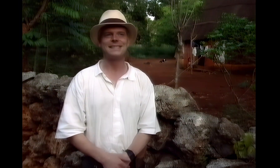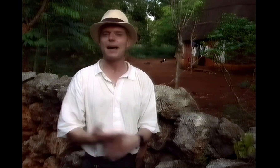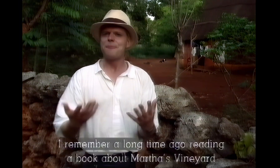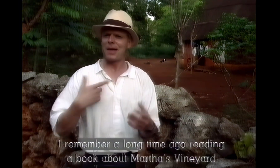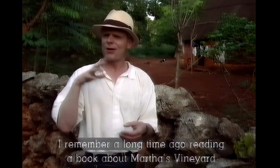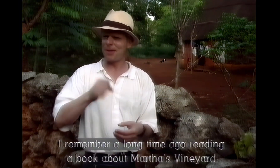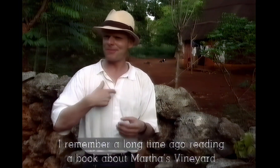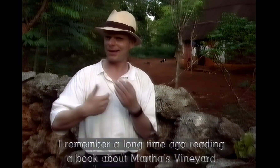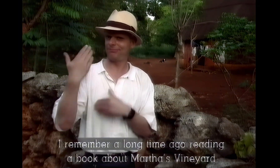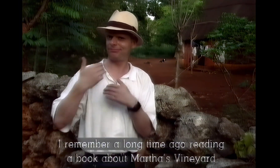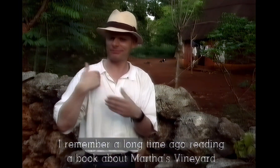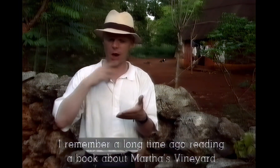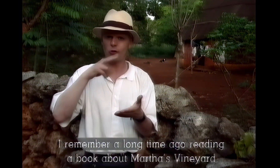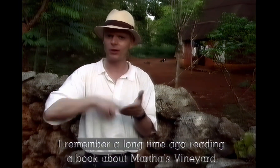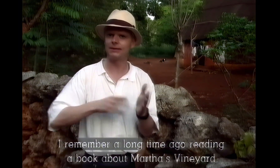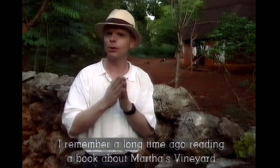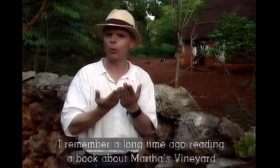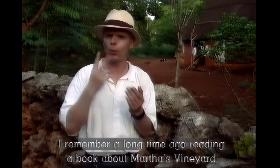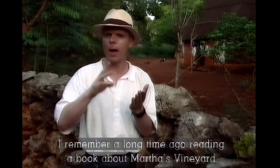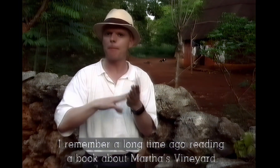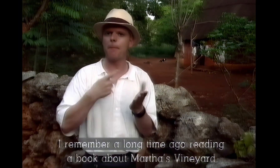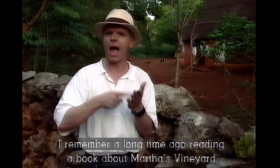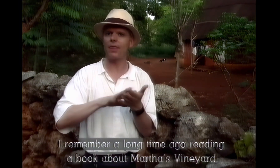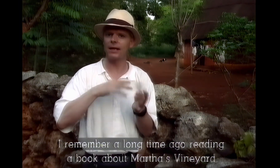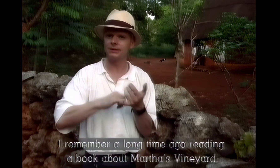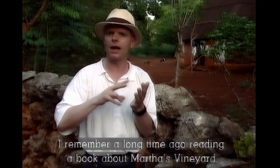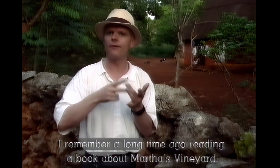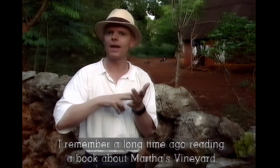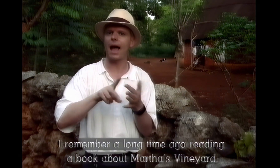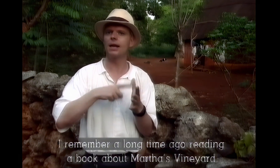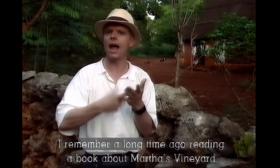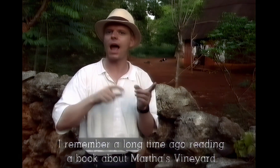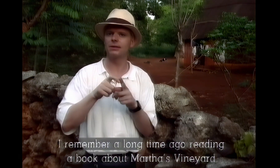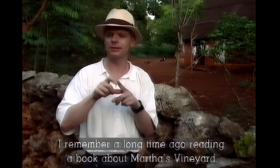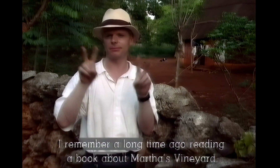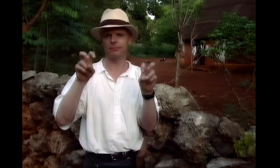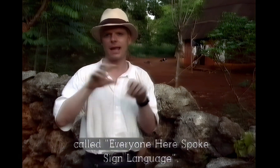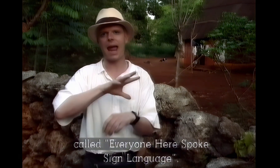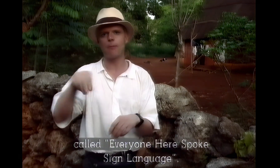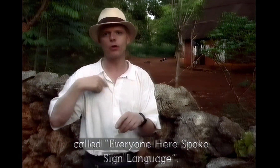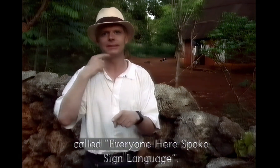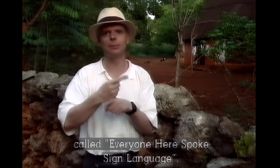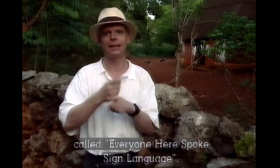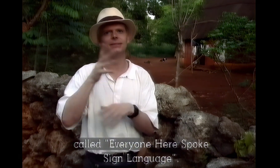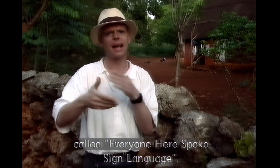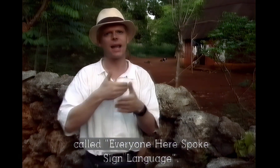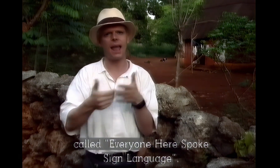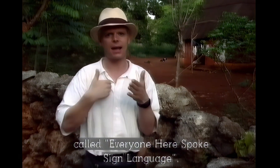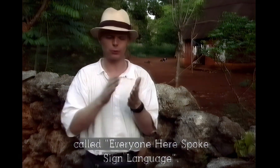Now, I remember a long time ago reading a book about Martha's Vineyard called Everyone Here Spoke Sign Language. It was about a deaf community